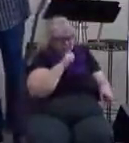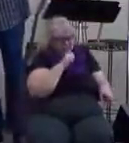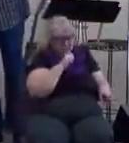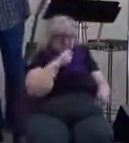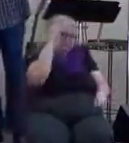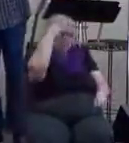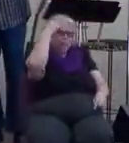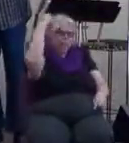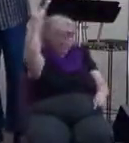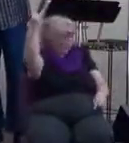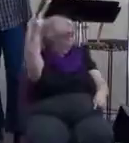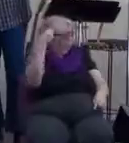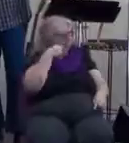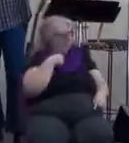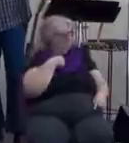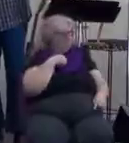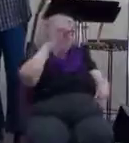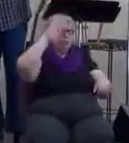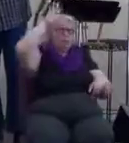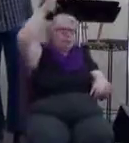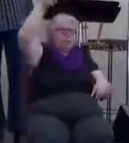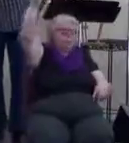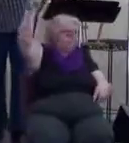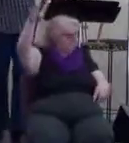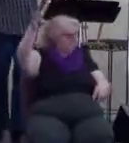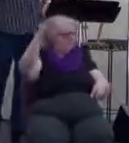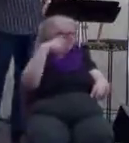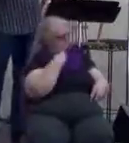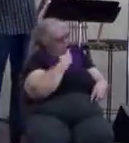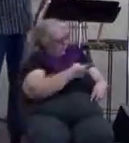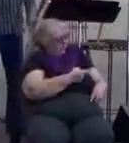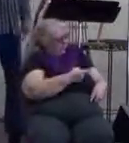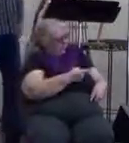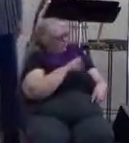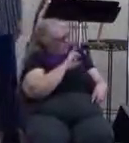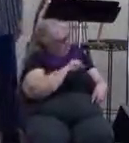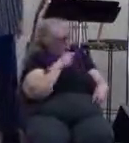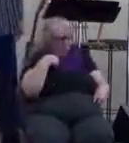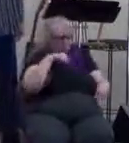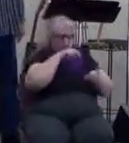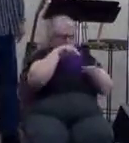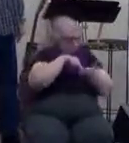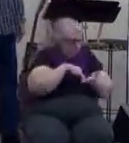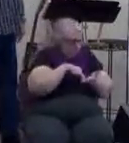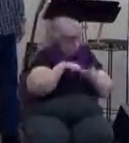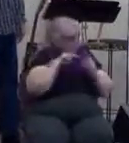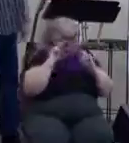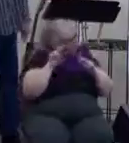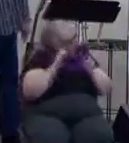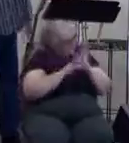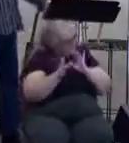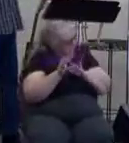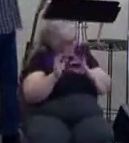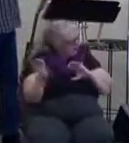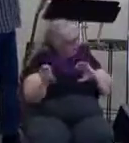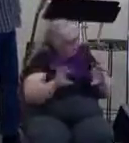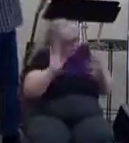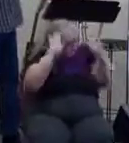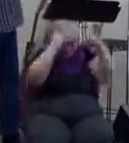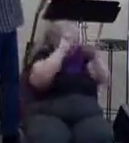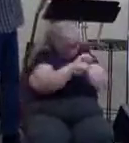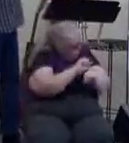thinking this up. I'm not lying to you. We stood there and watched this Jesus do this stuff.